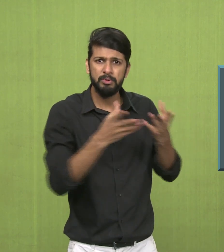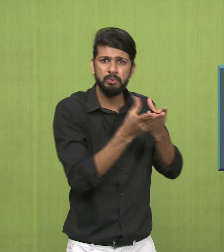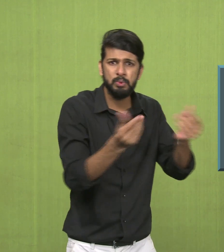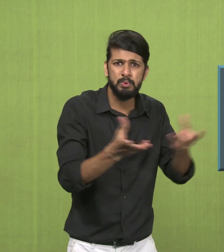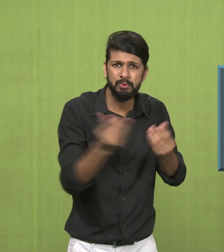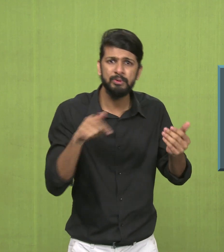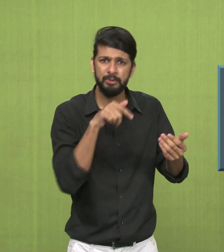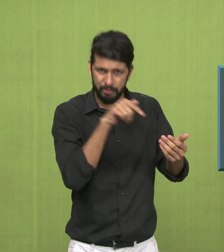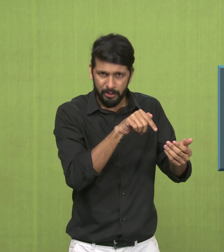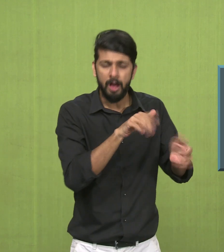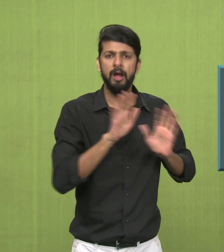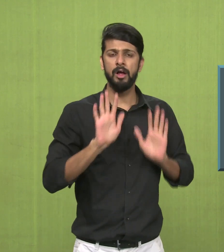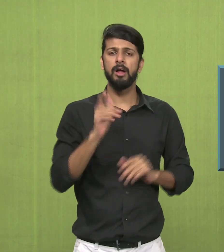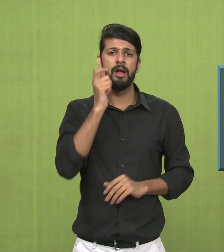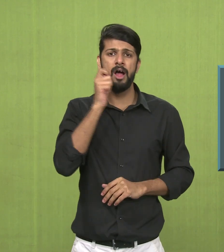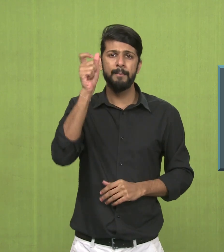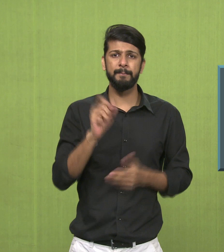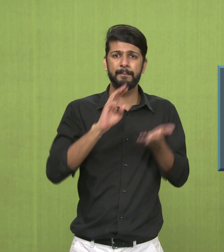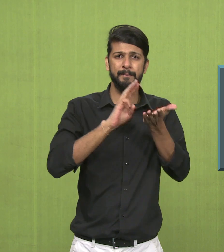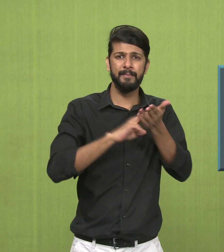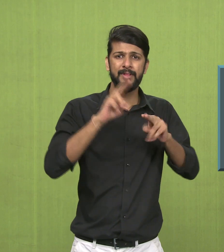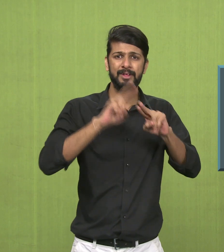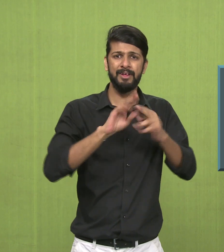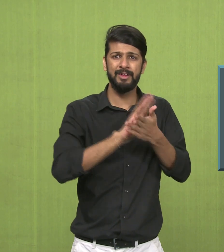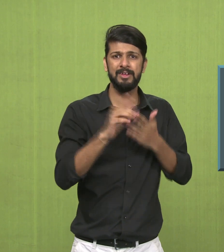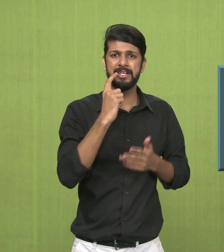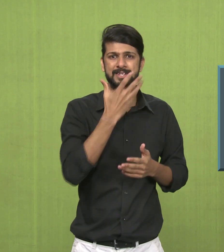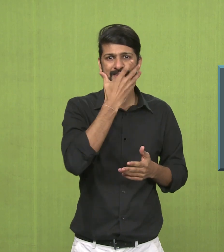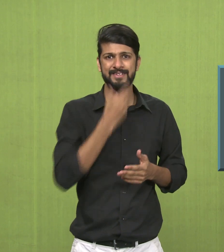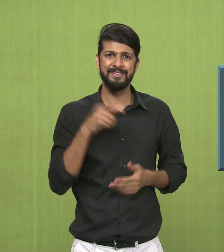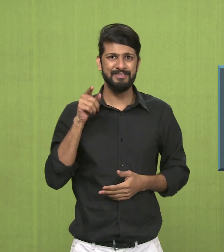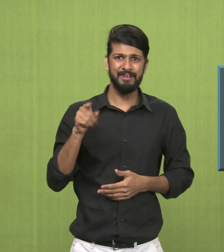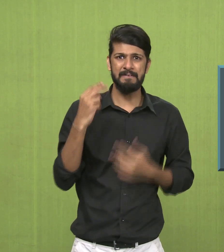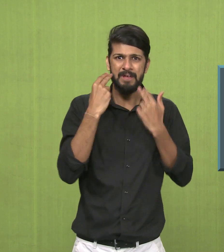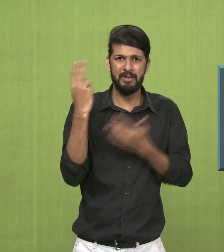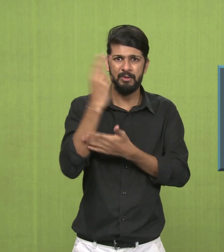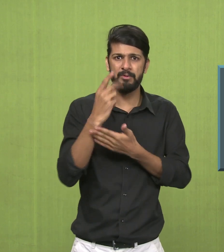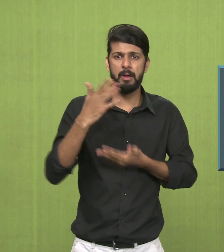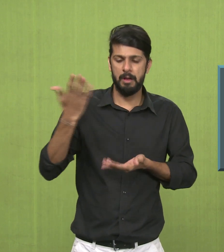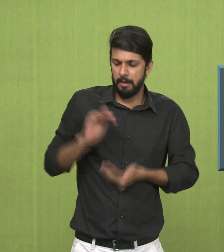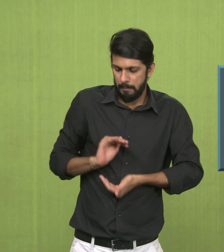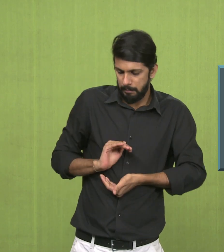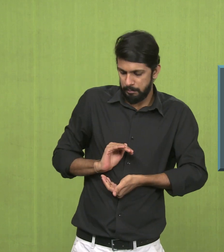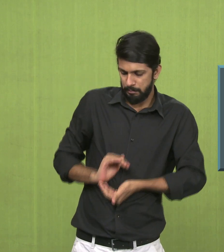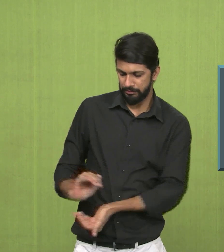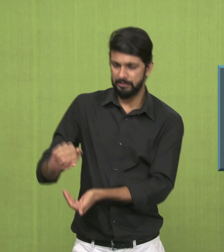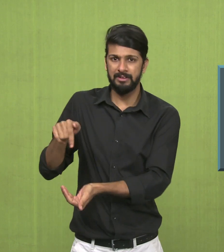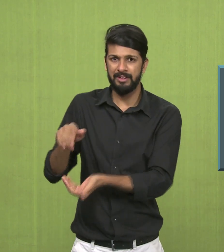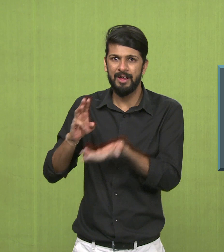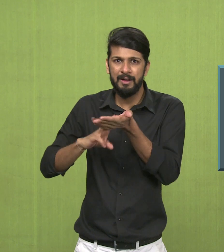Teresa also, who worked so much for the betterment of humanity, and